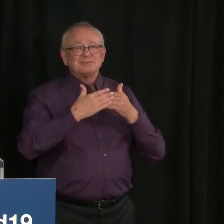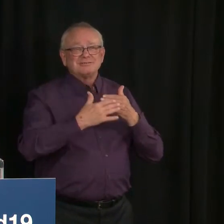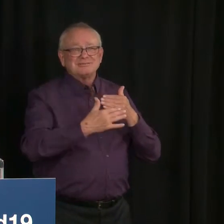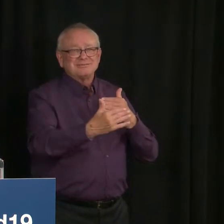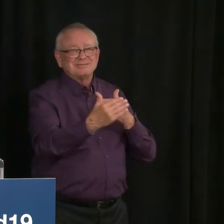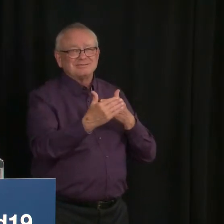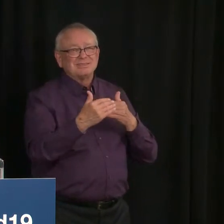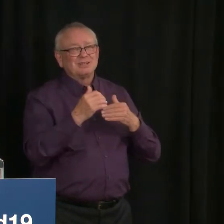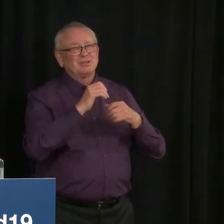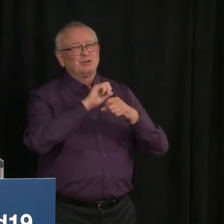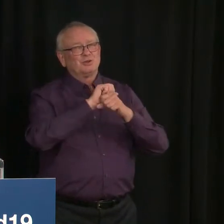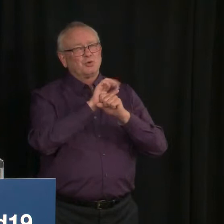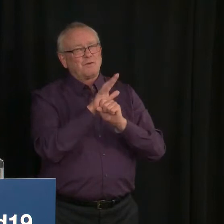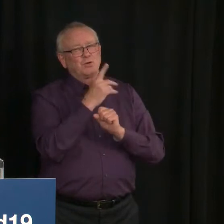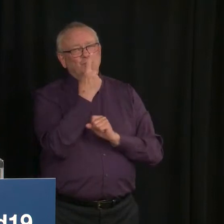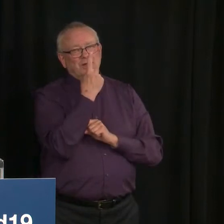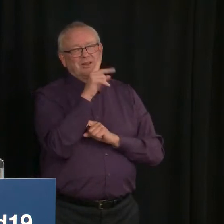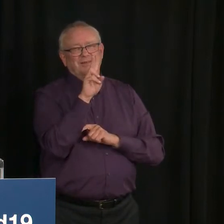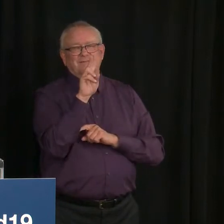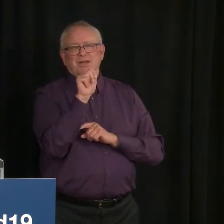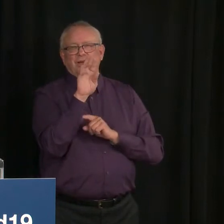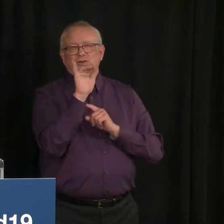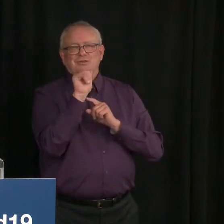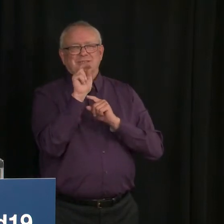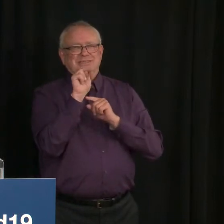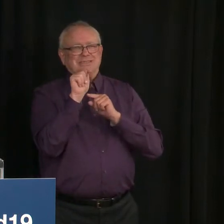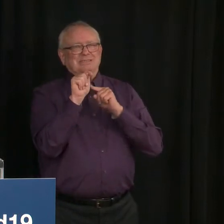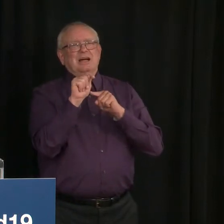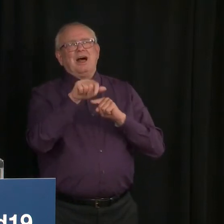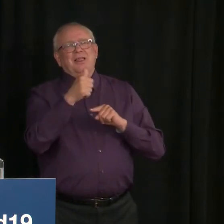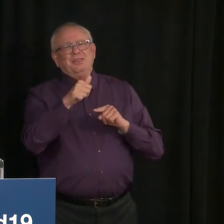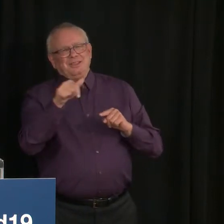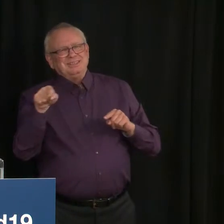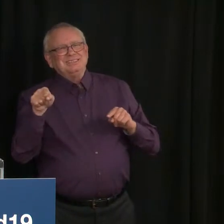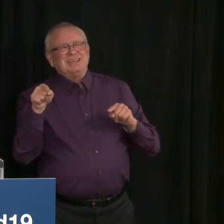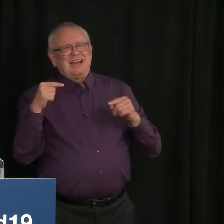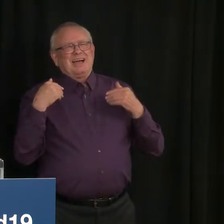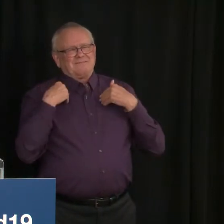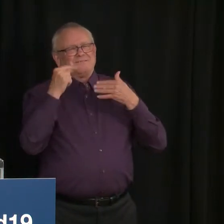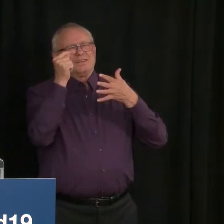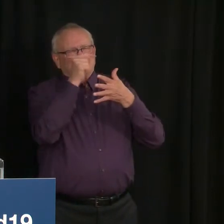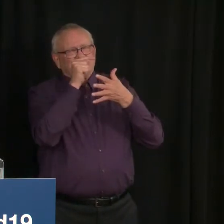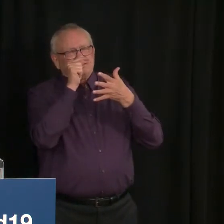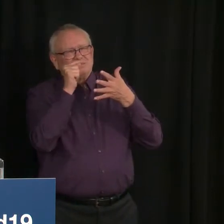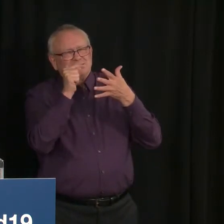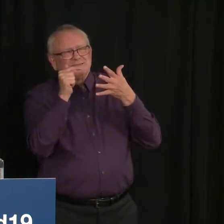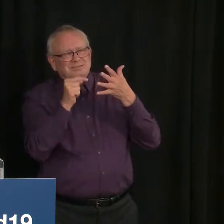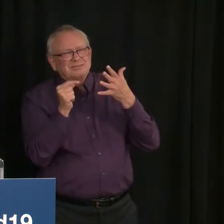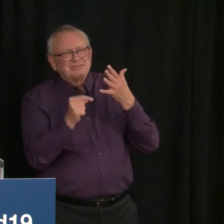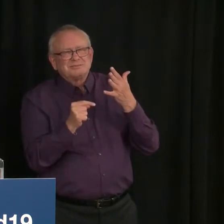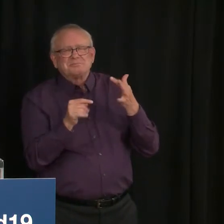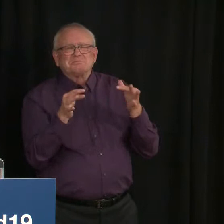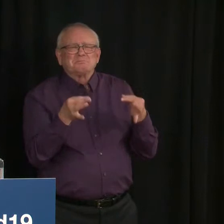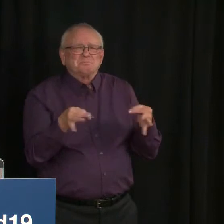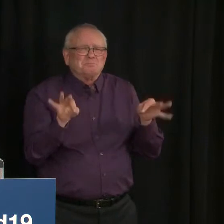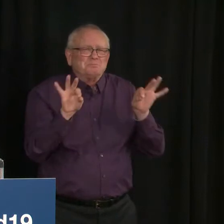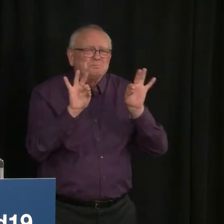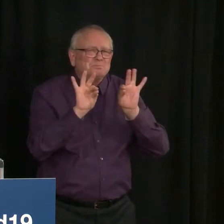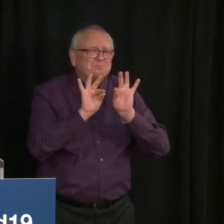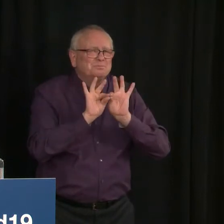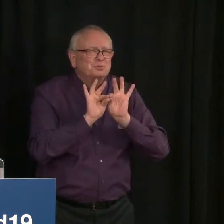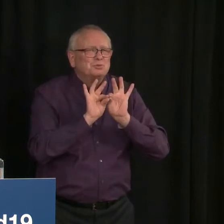among many. We're managing our risks going forward. We're supporting each other to do so. We're supporting each other to wear